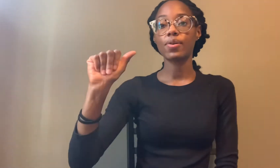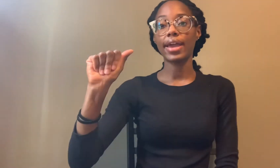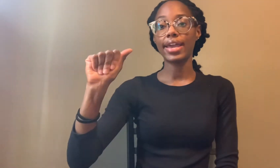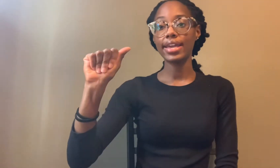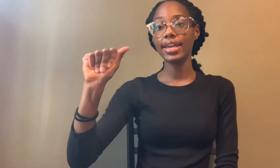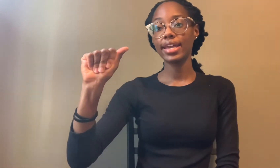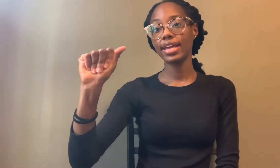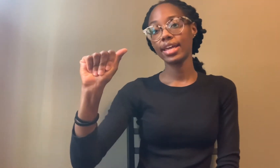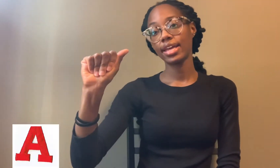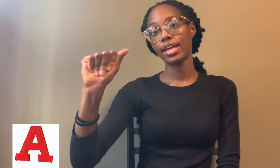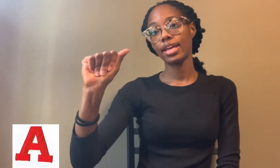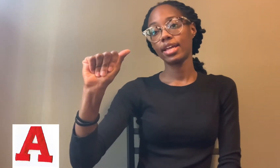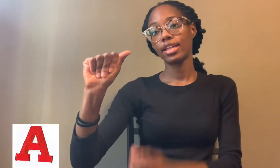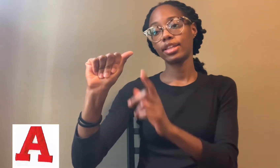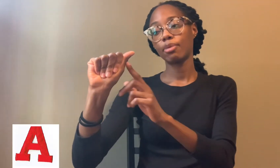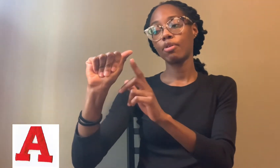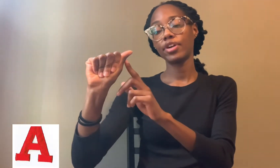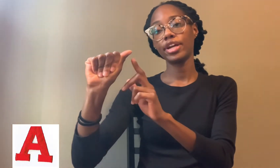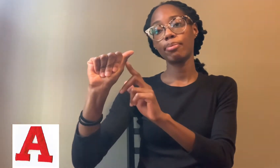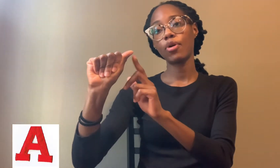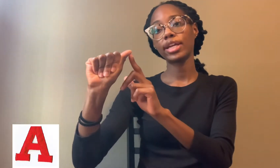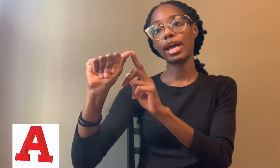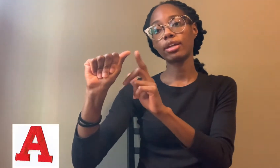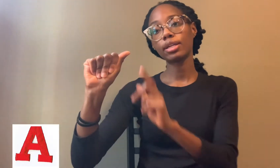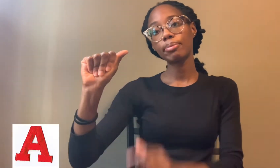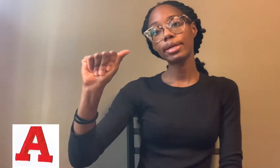A, thumb over here pointed out a little bit.